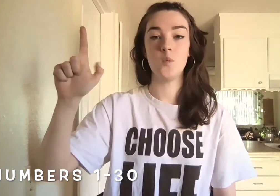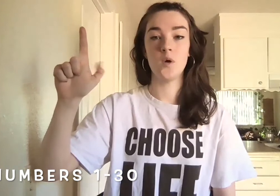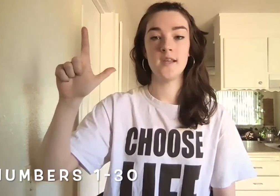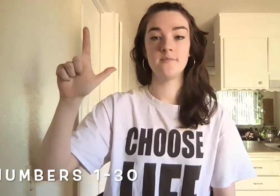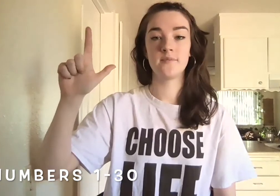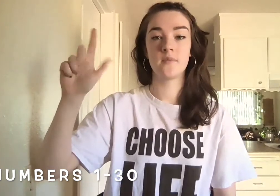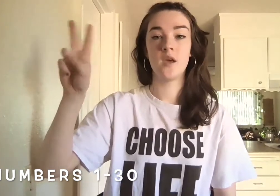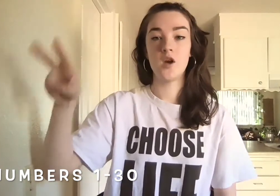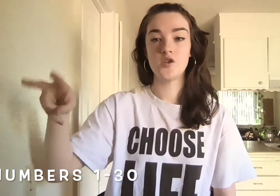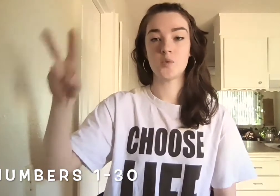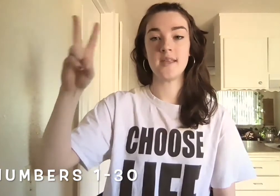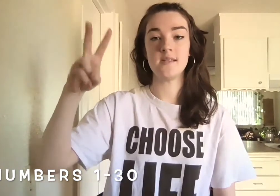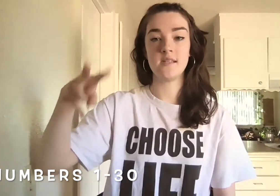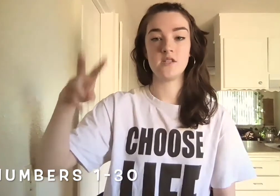21, 22,